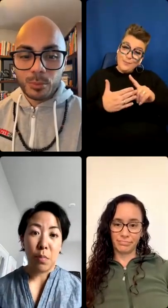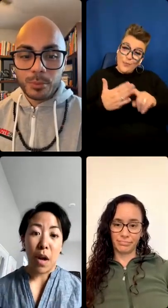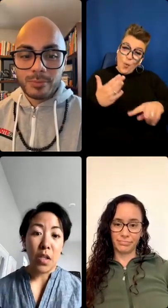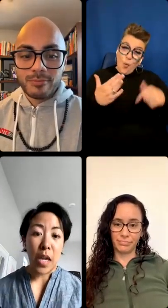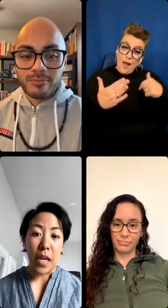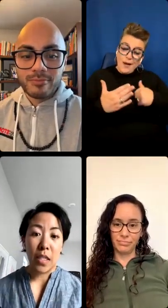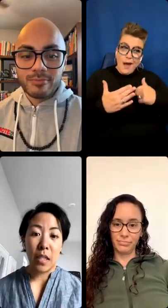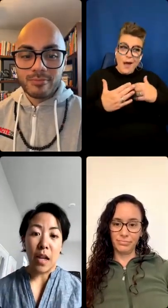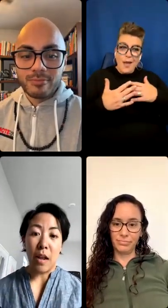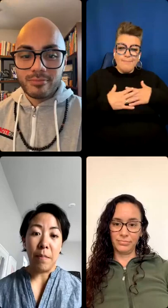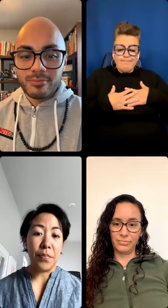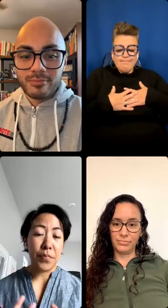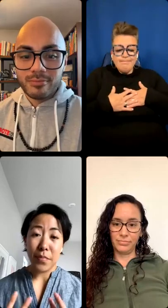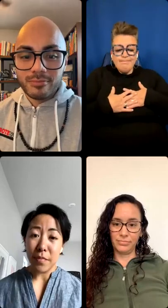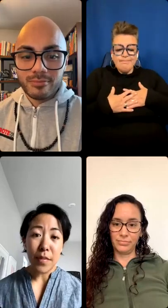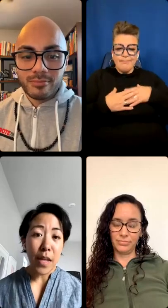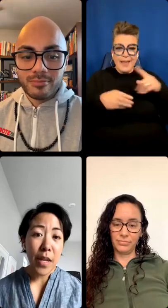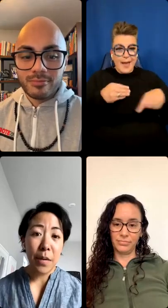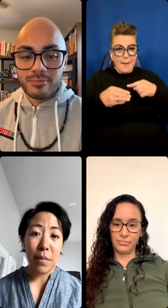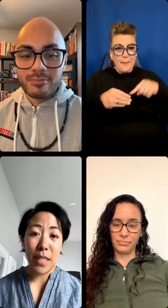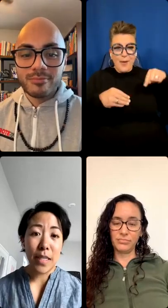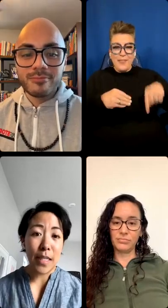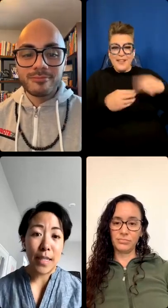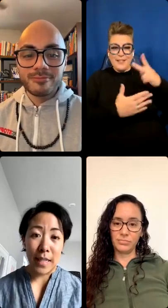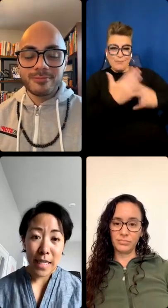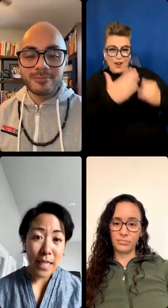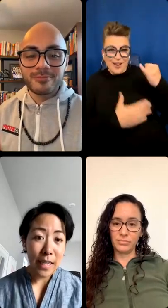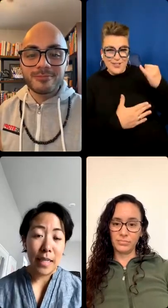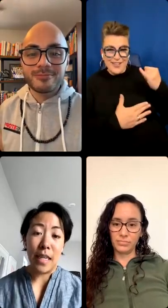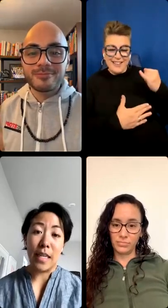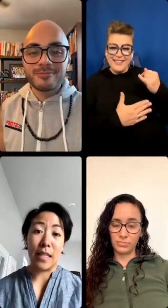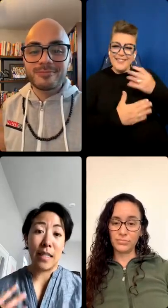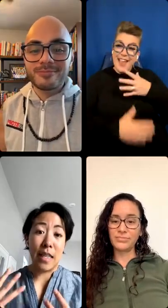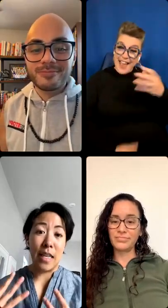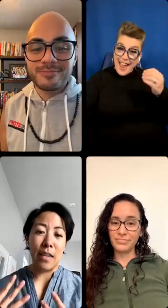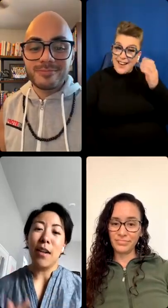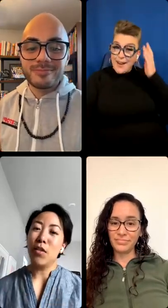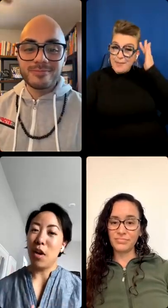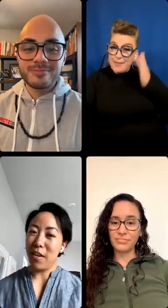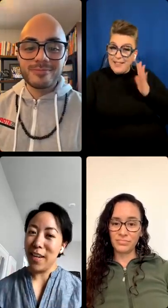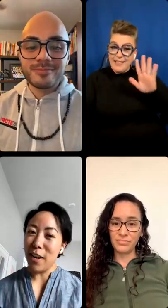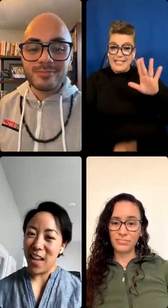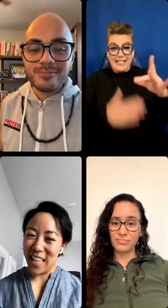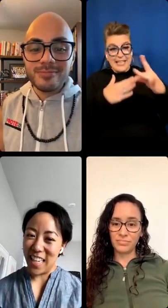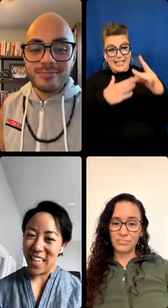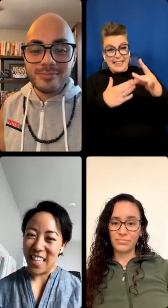about this project and Melissa's lead is